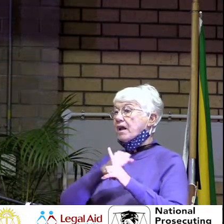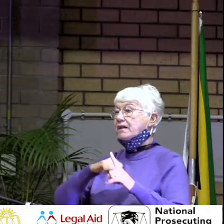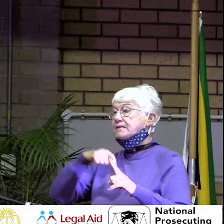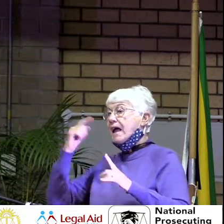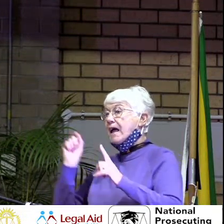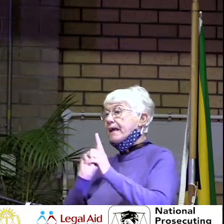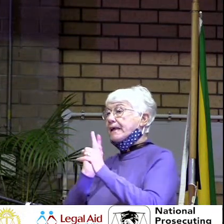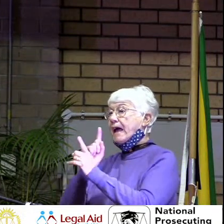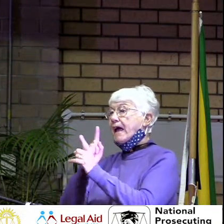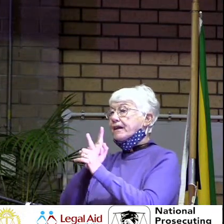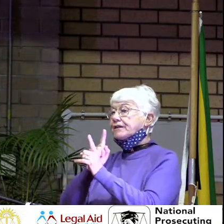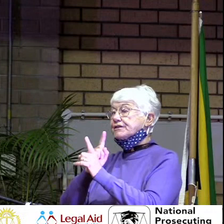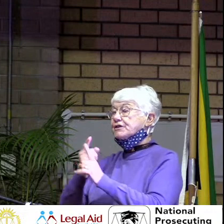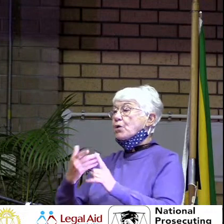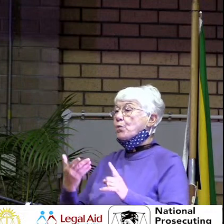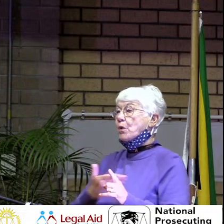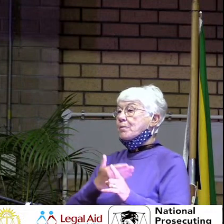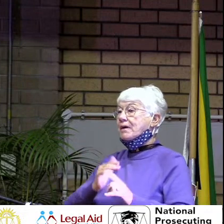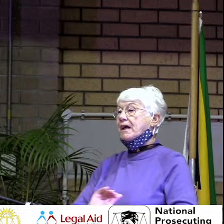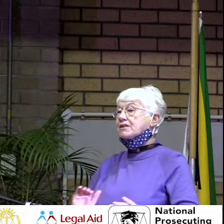Singawuphelisa kanjani?